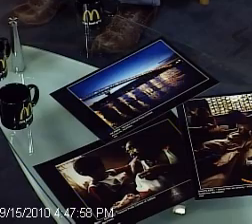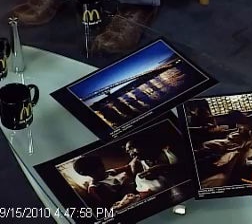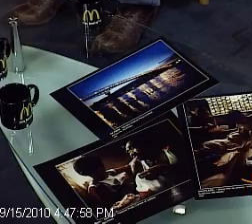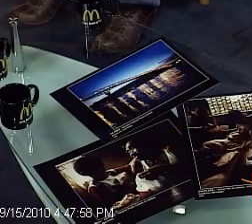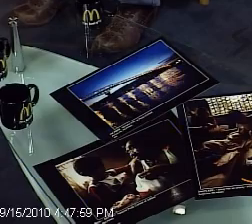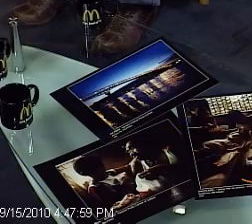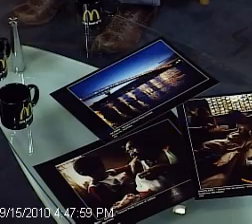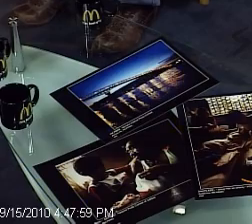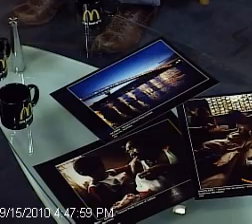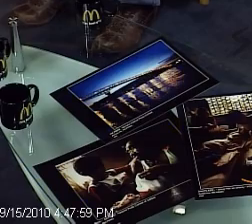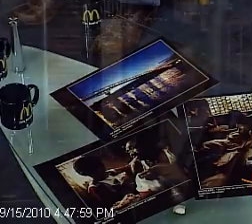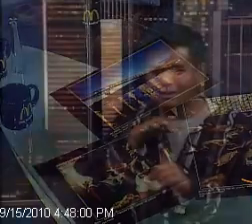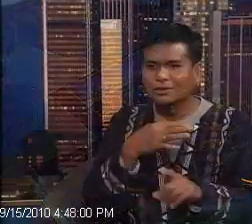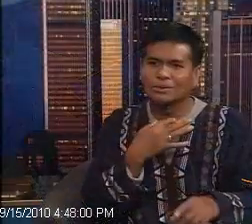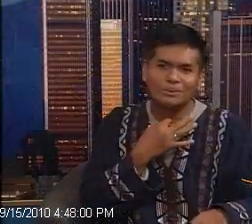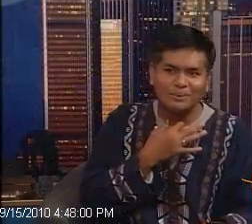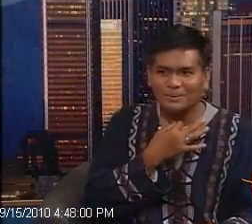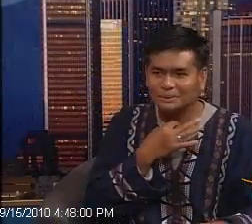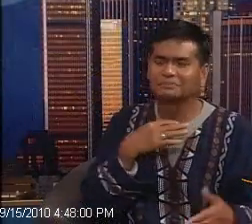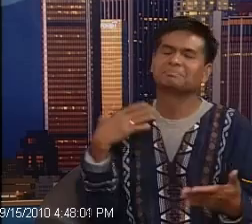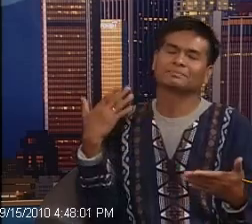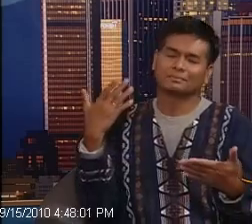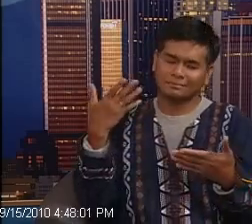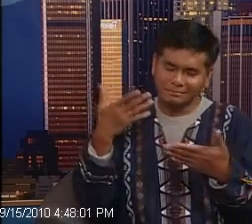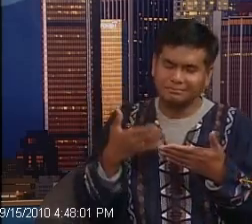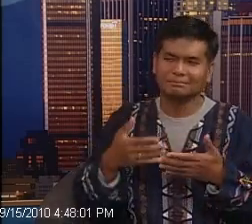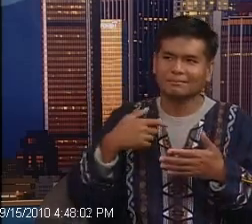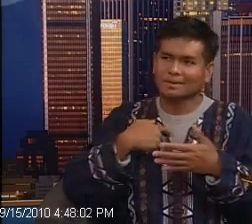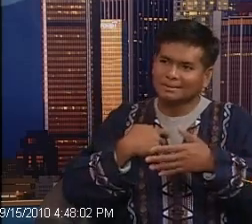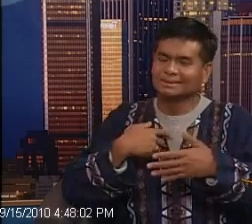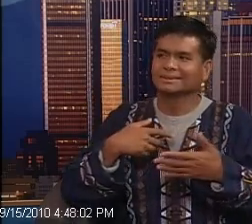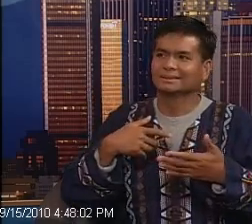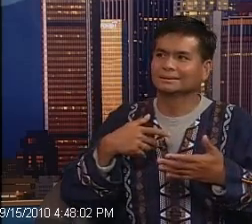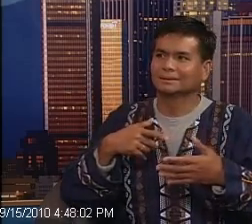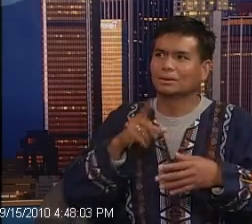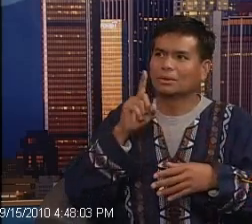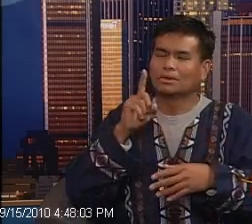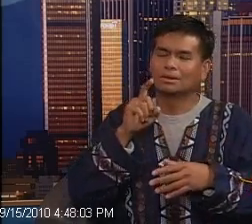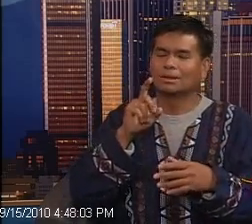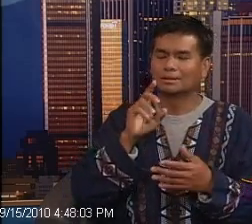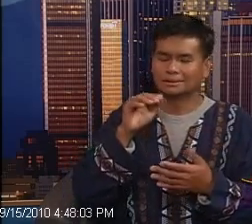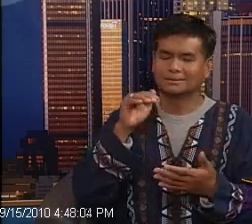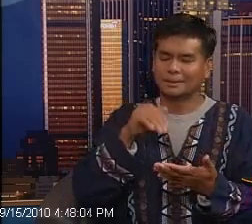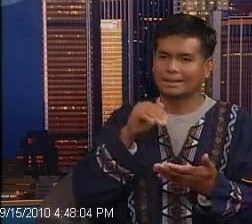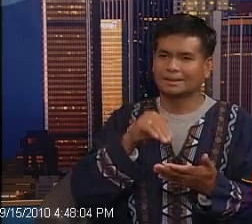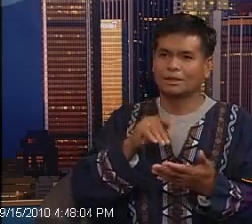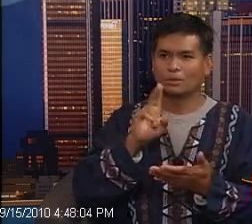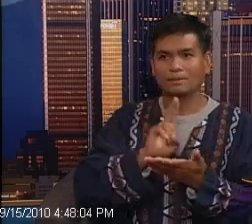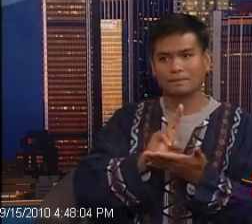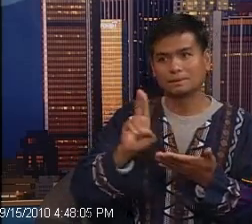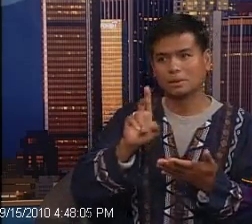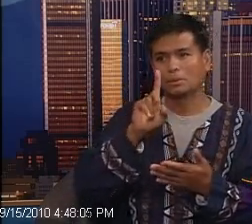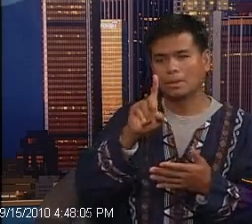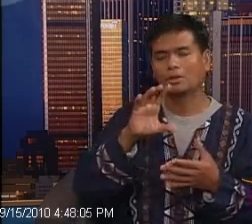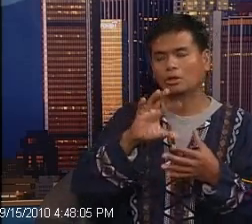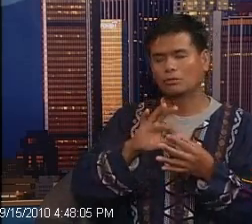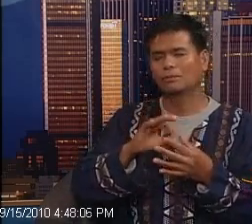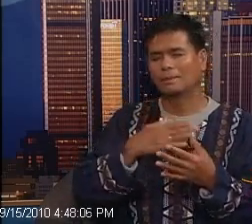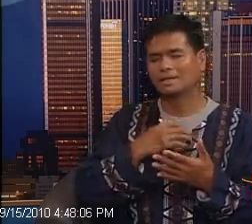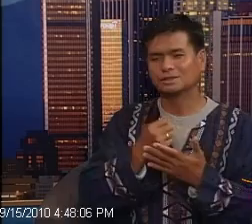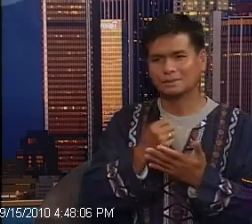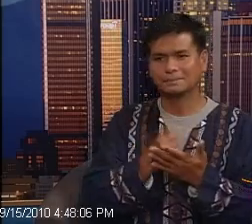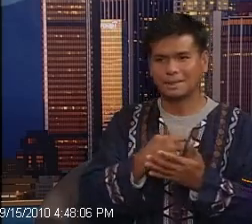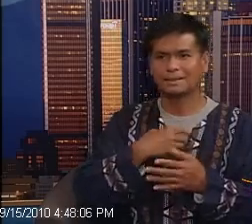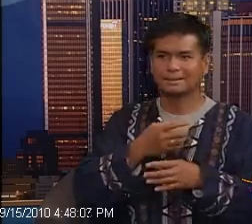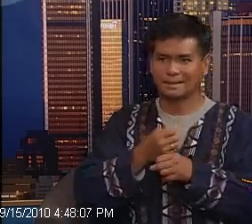was, and then I saw my uncle taking pictures. I was very curious, and I just observed how pictures are taken. And then when I